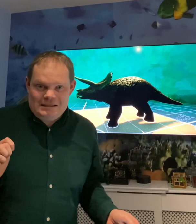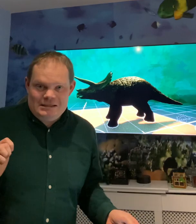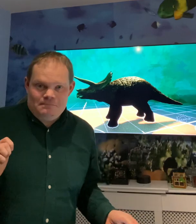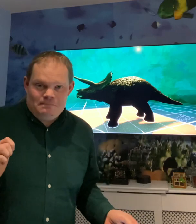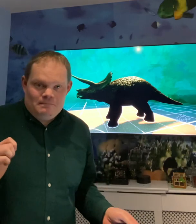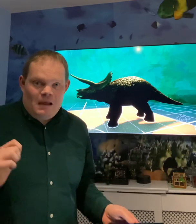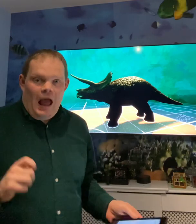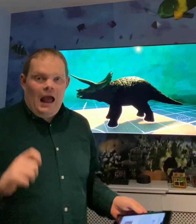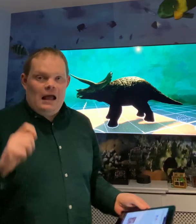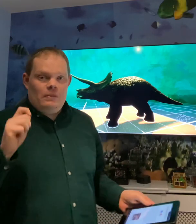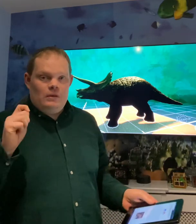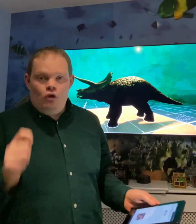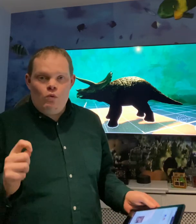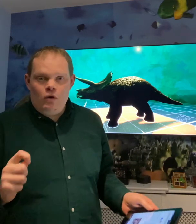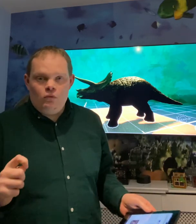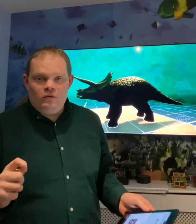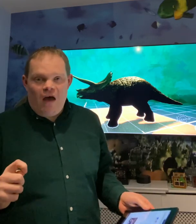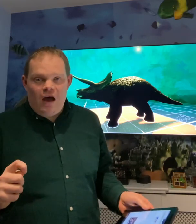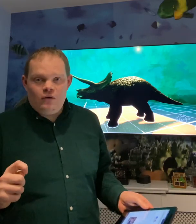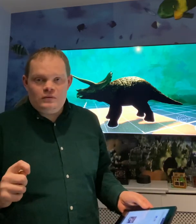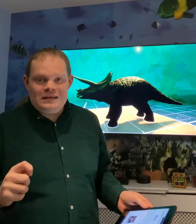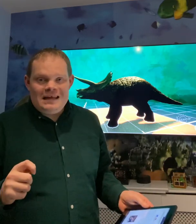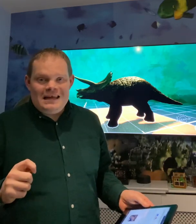1726, and the other one was found in